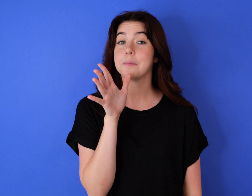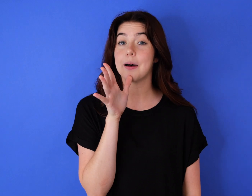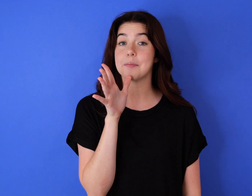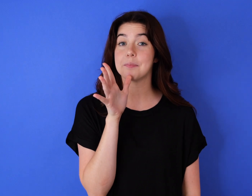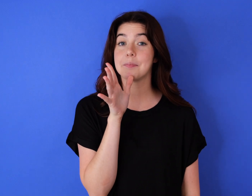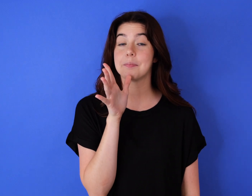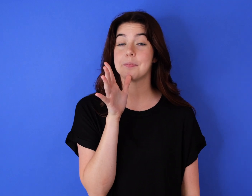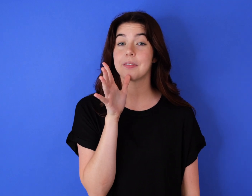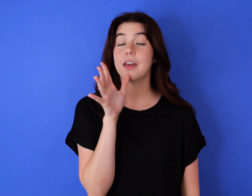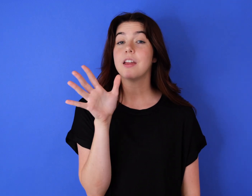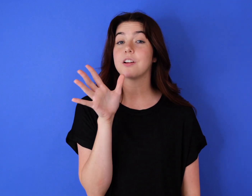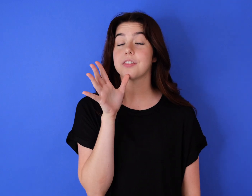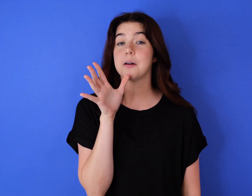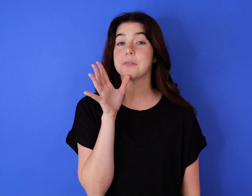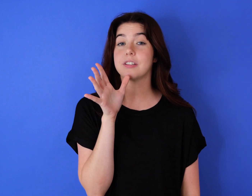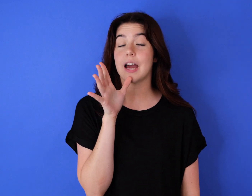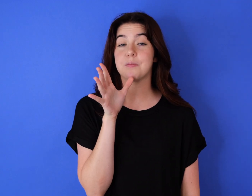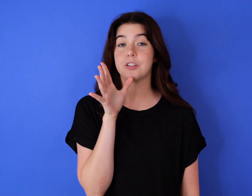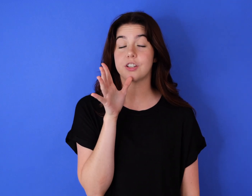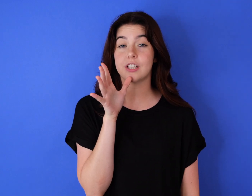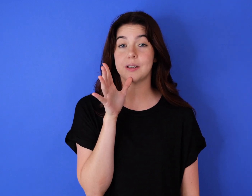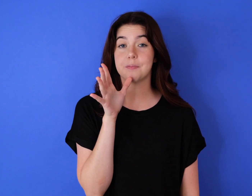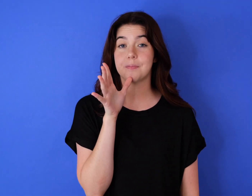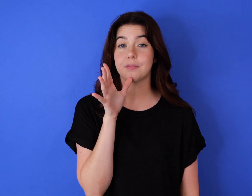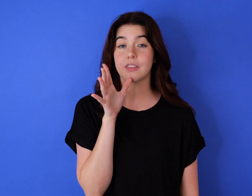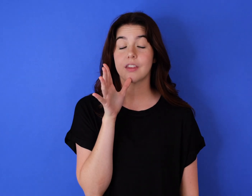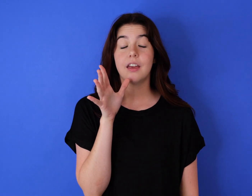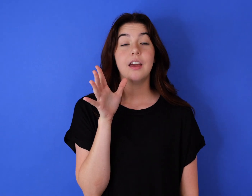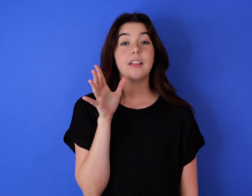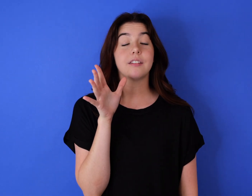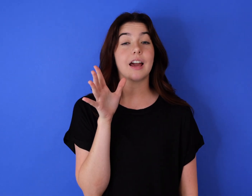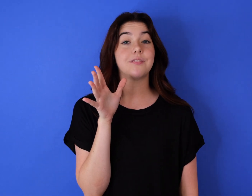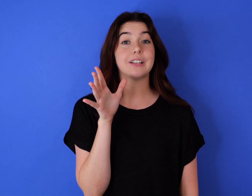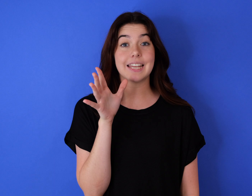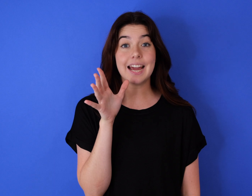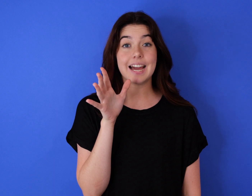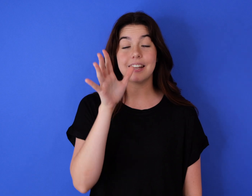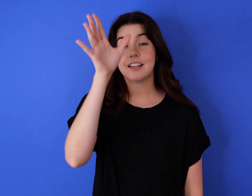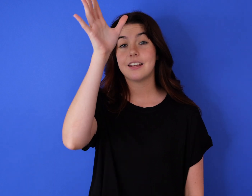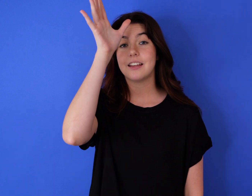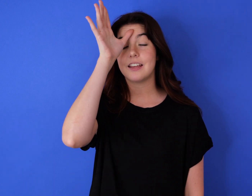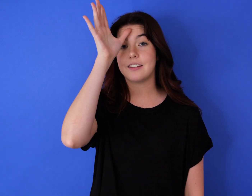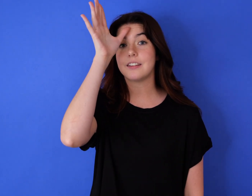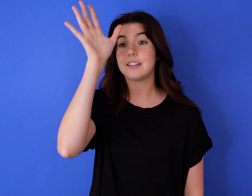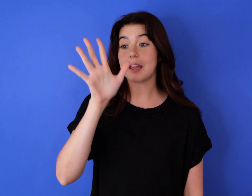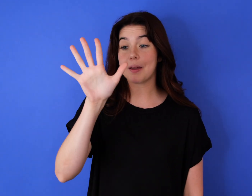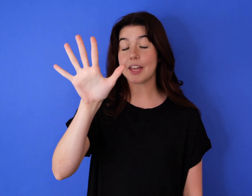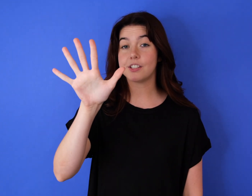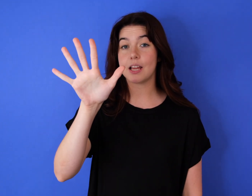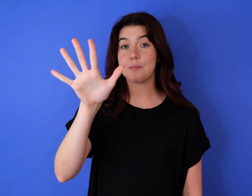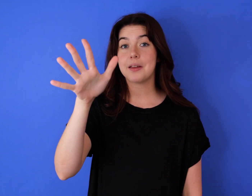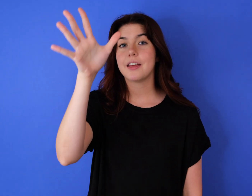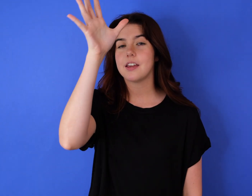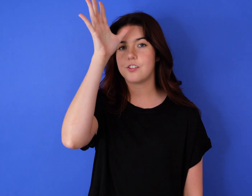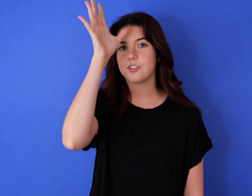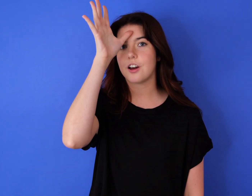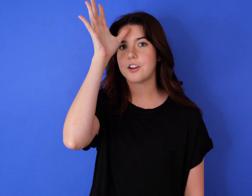mom. Your thumb just taps your chin. The sign for dad is the same hand shape, it's just on your